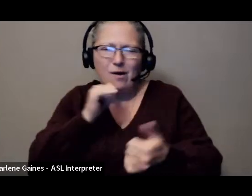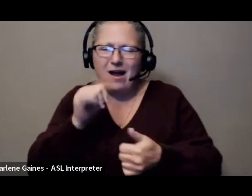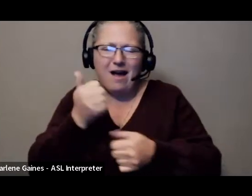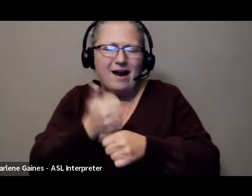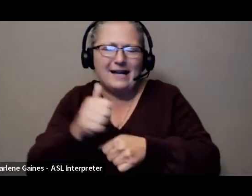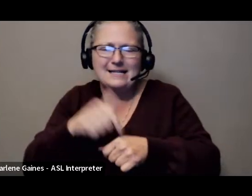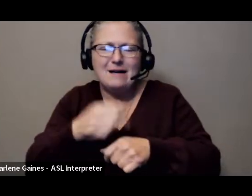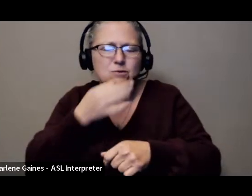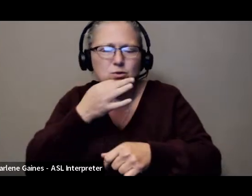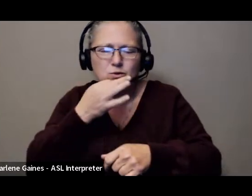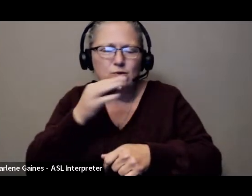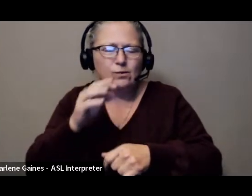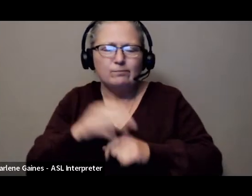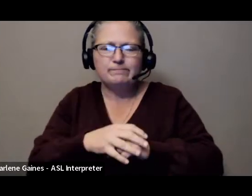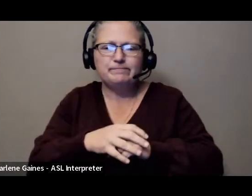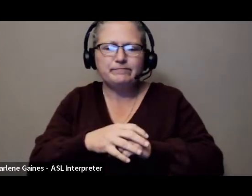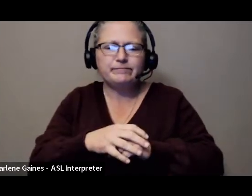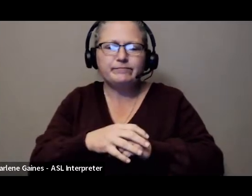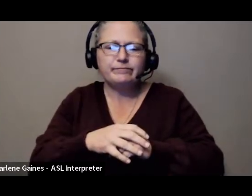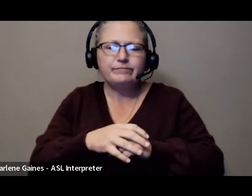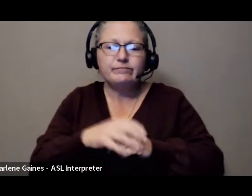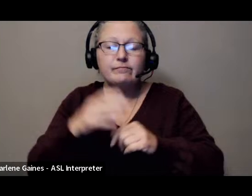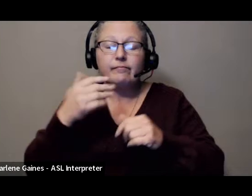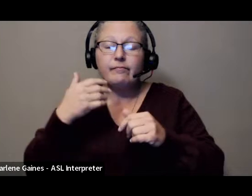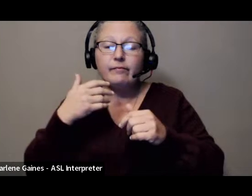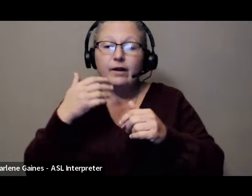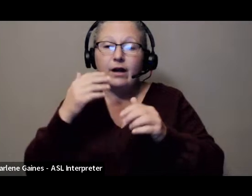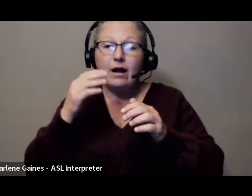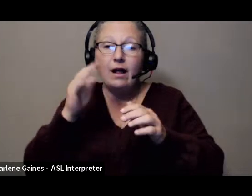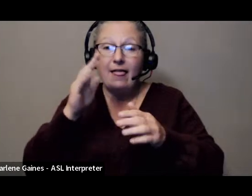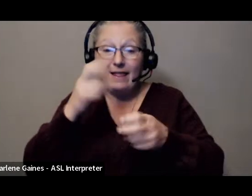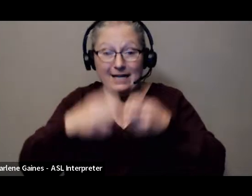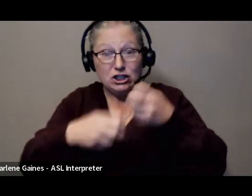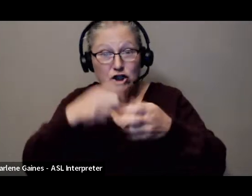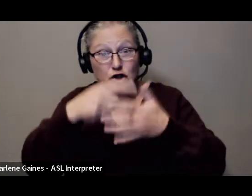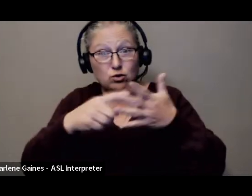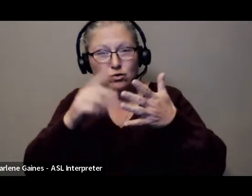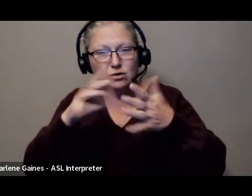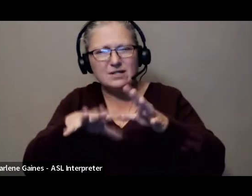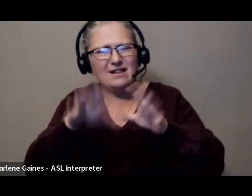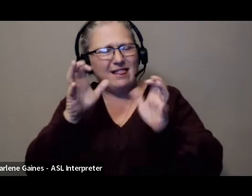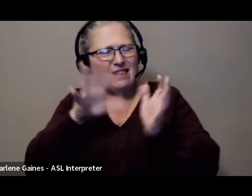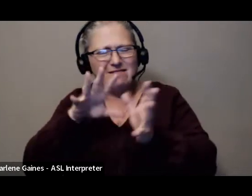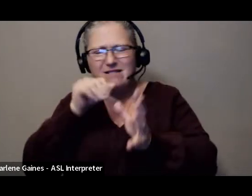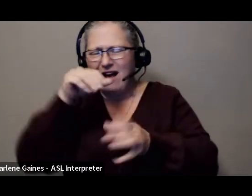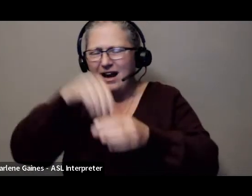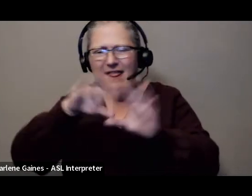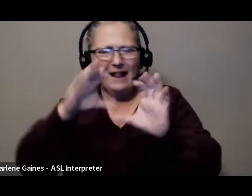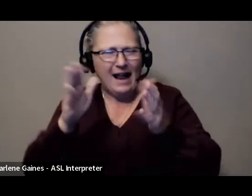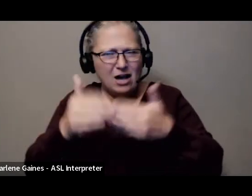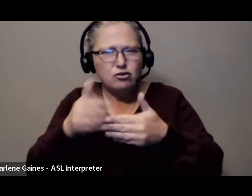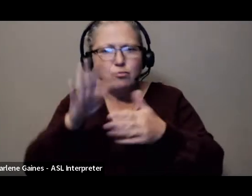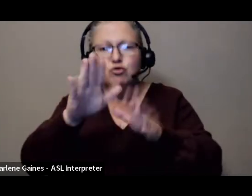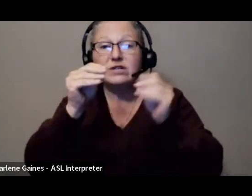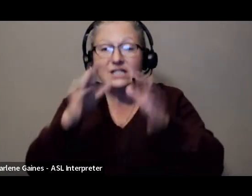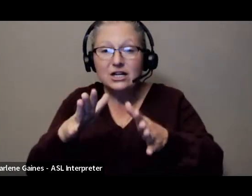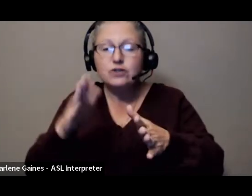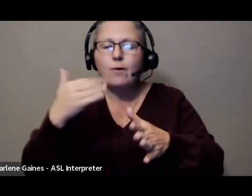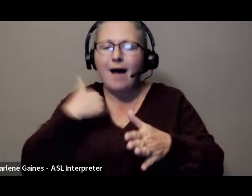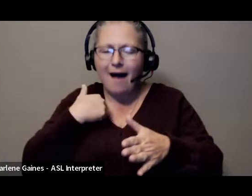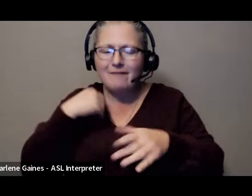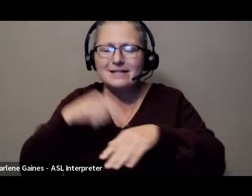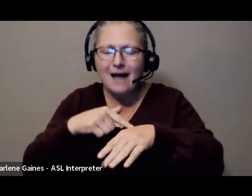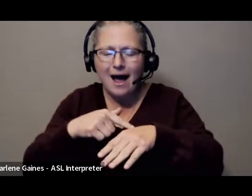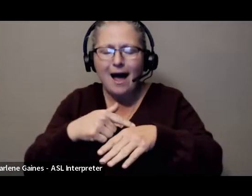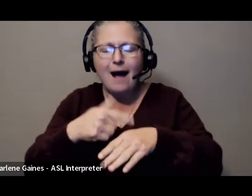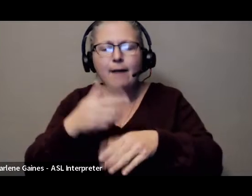soon. So leaving these issues out of the classroom will give your teachers the time and the space to do what they do best, which